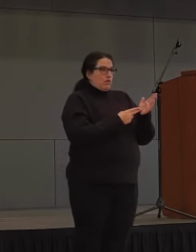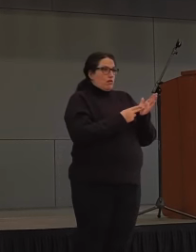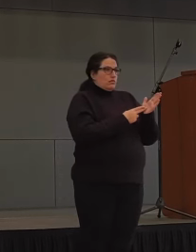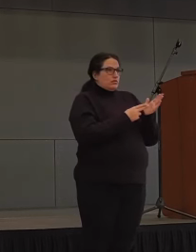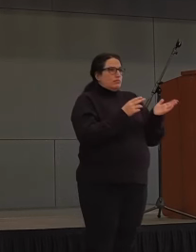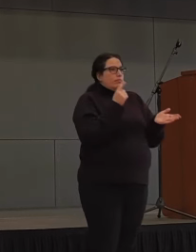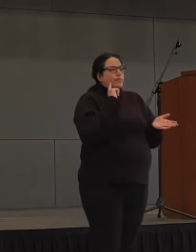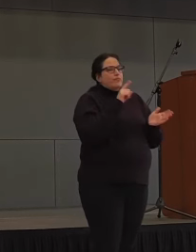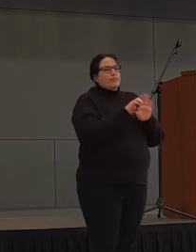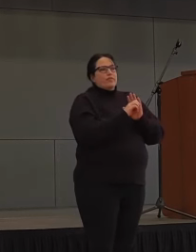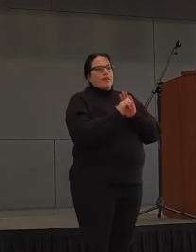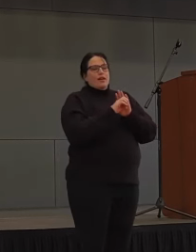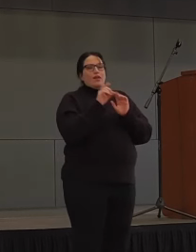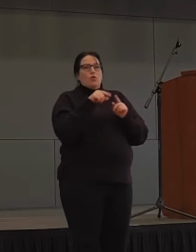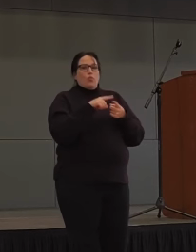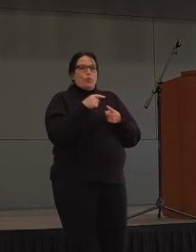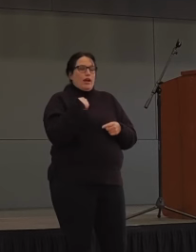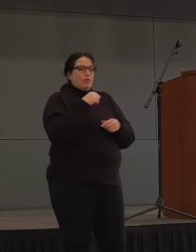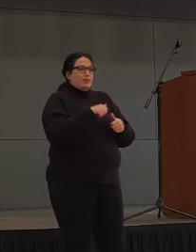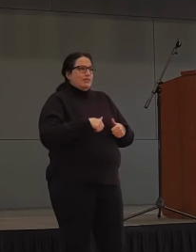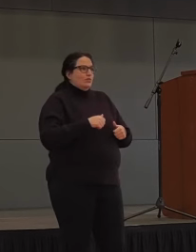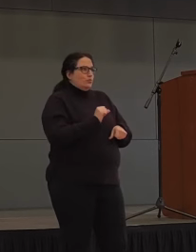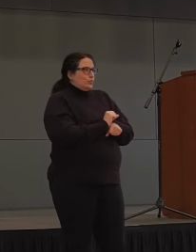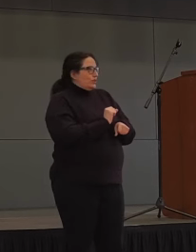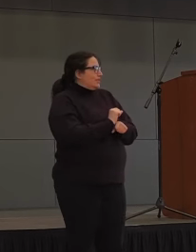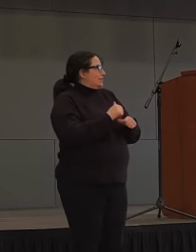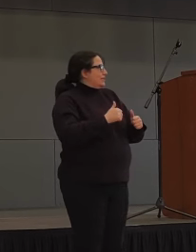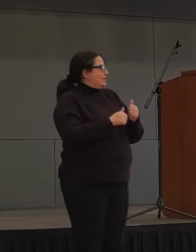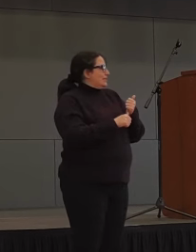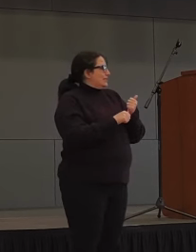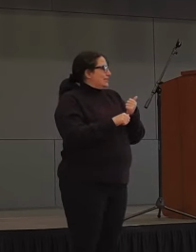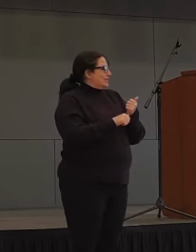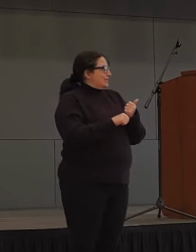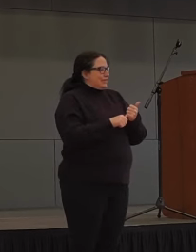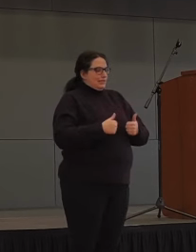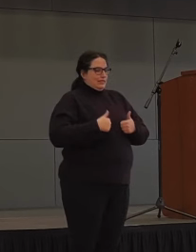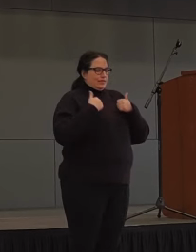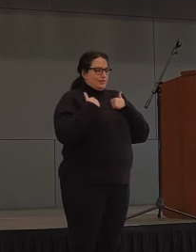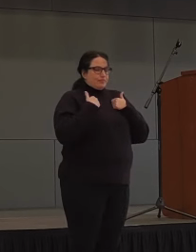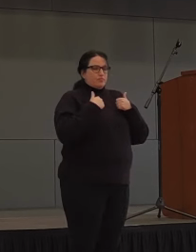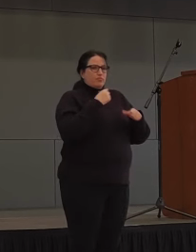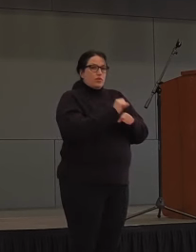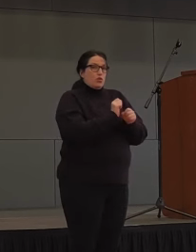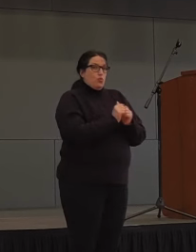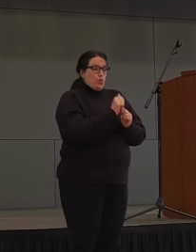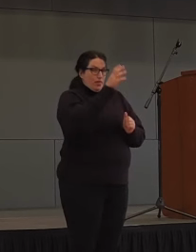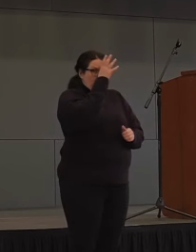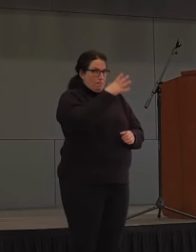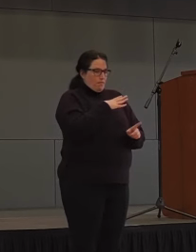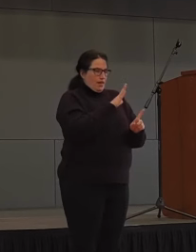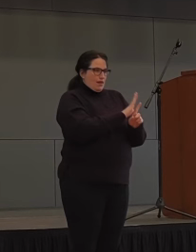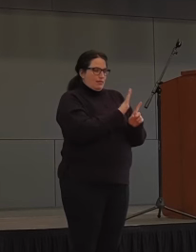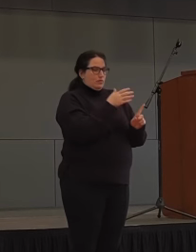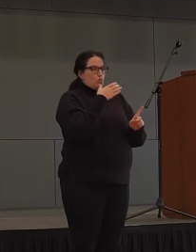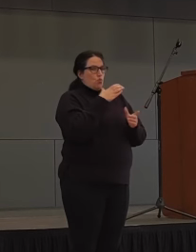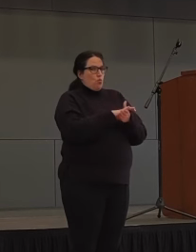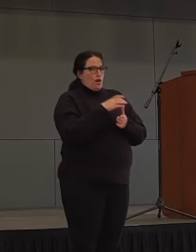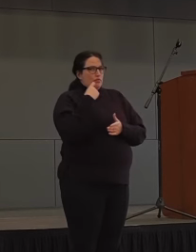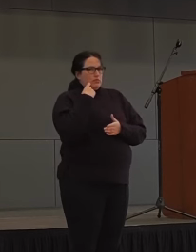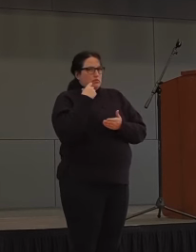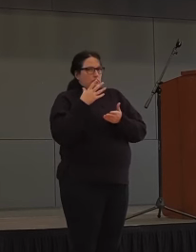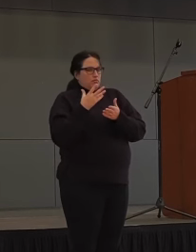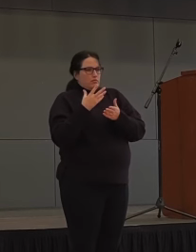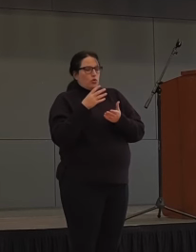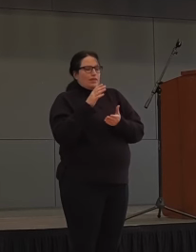So when I was in the assisted living, I worked with a man and his wife had died. And he would say